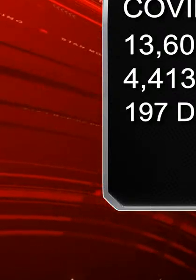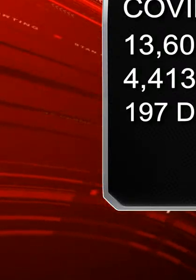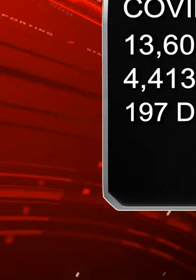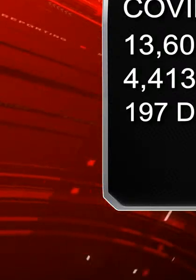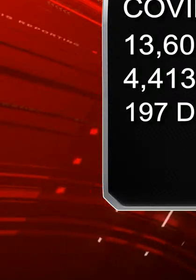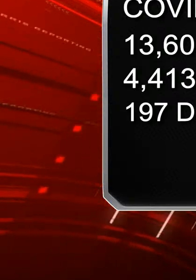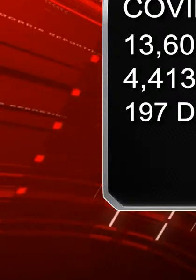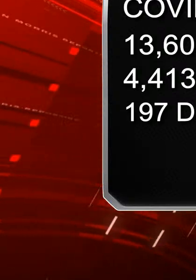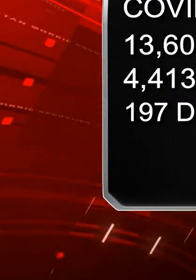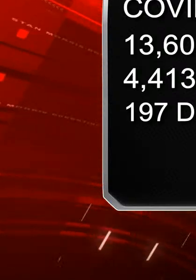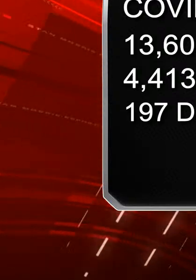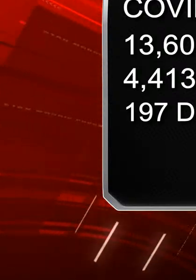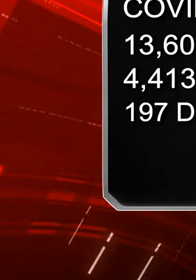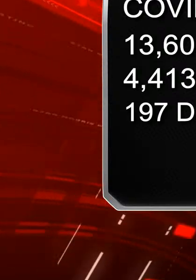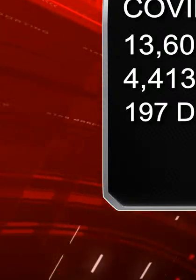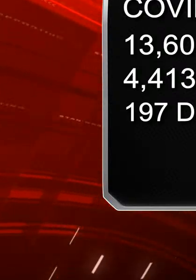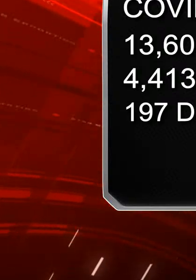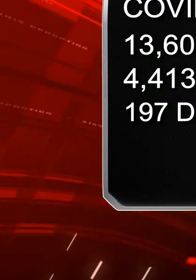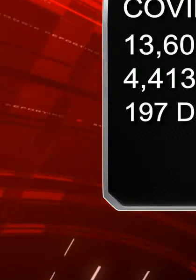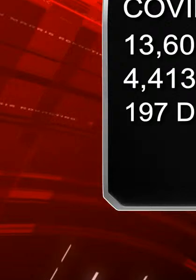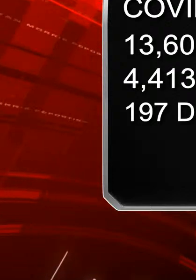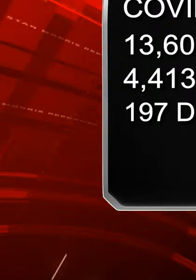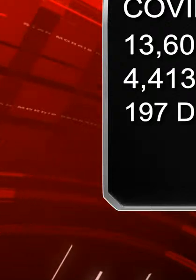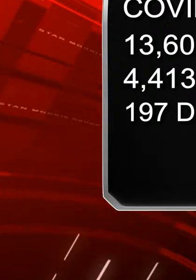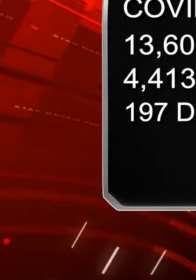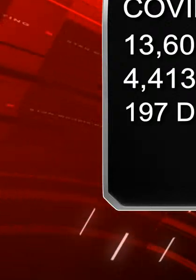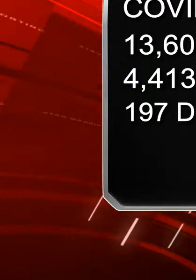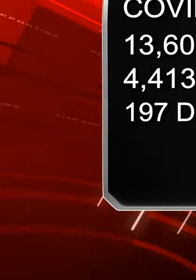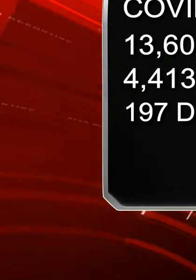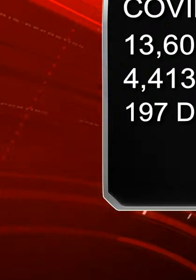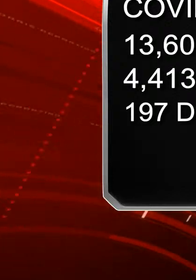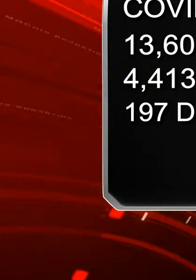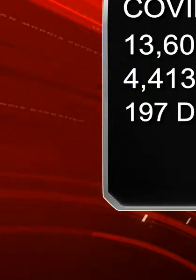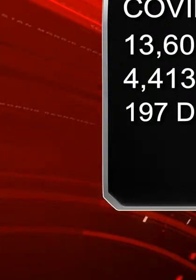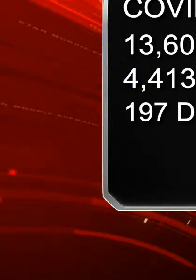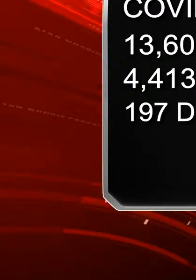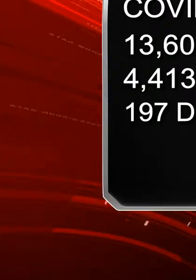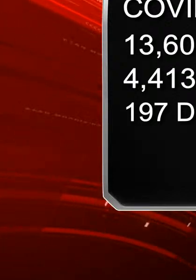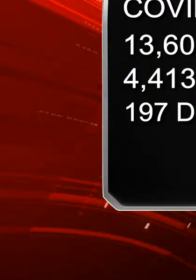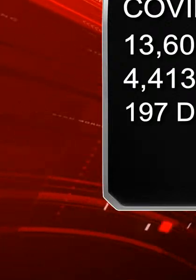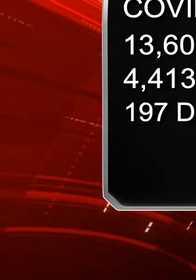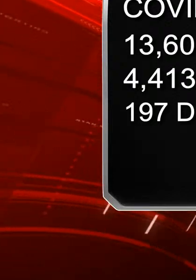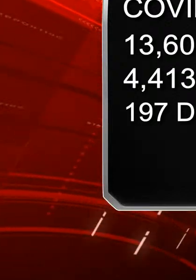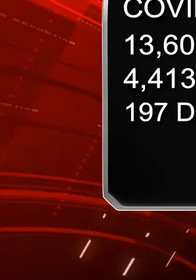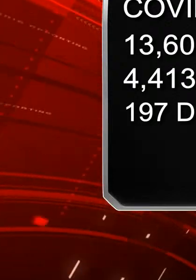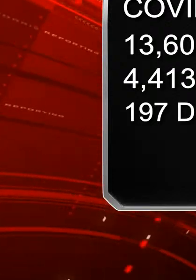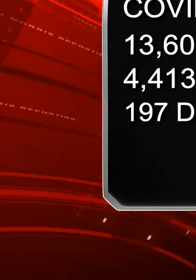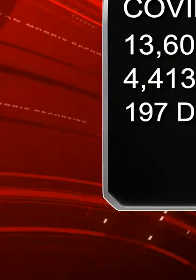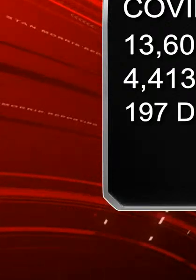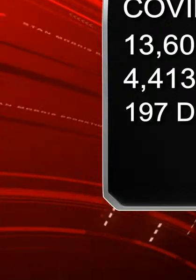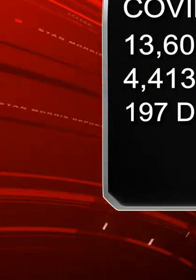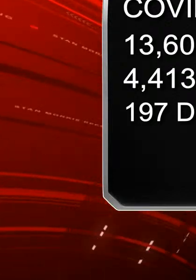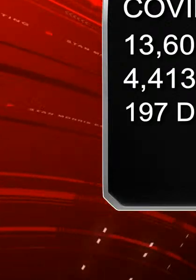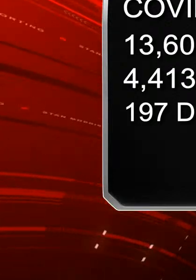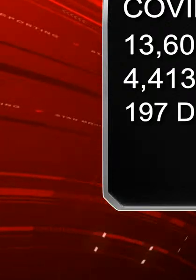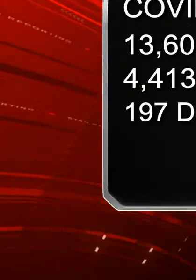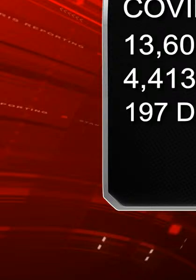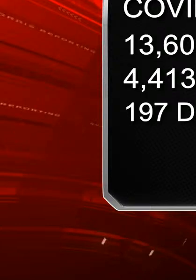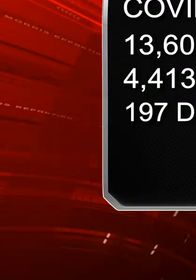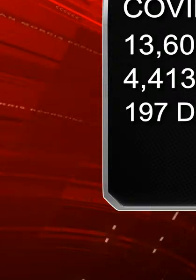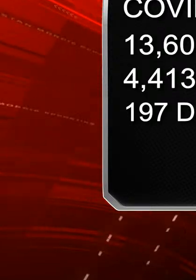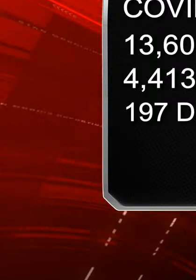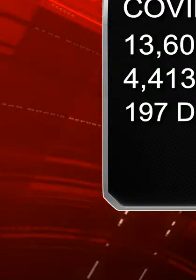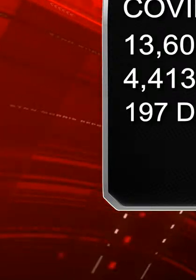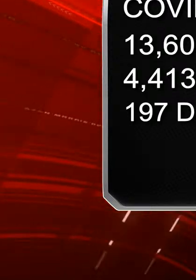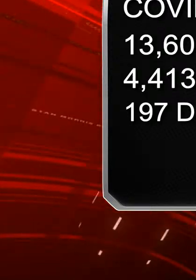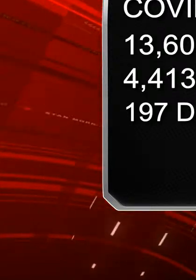thing is, over the last 24 hours, we've heard Kansas say, hey, if you're in Arkansas, we're going to put a travel restriction on you. If you're coming here, you